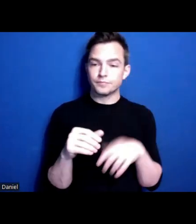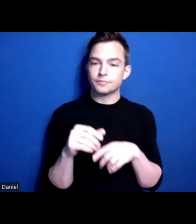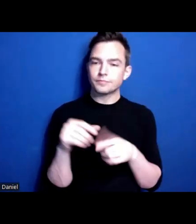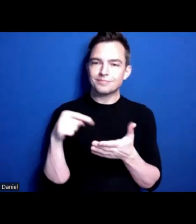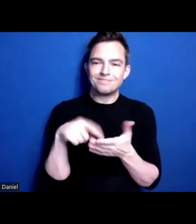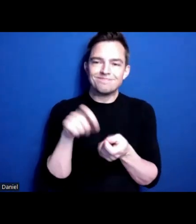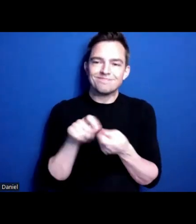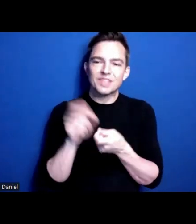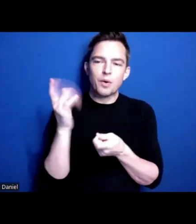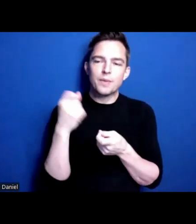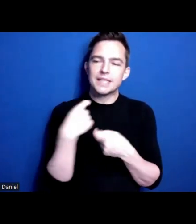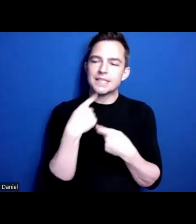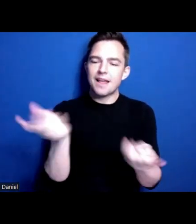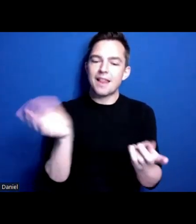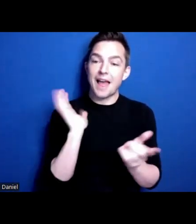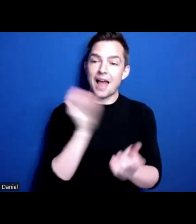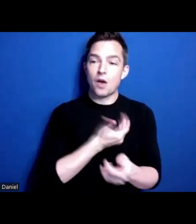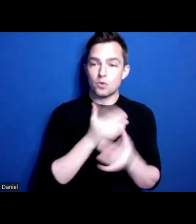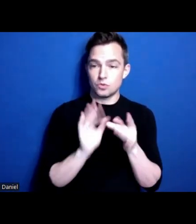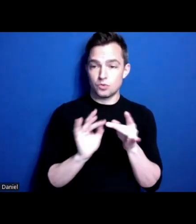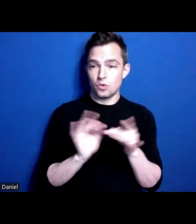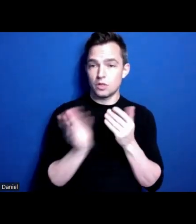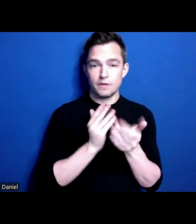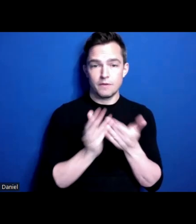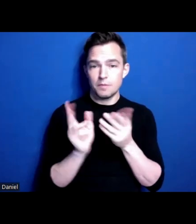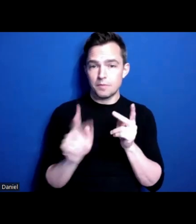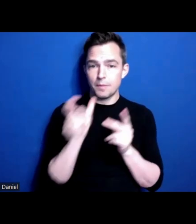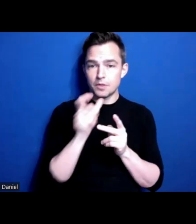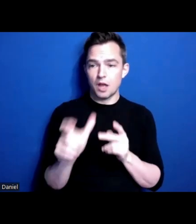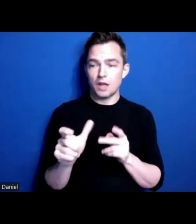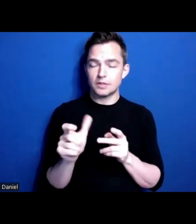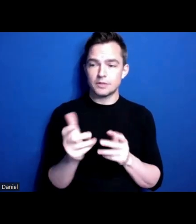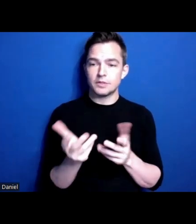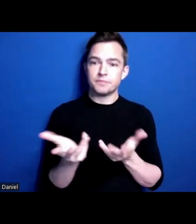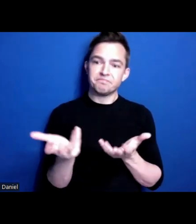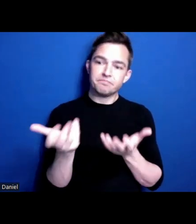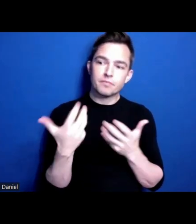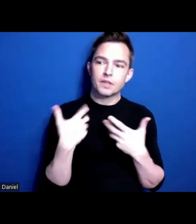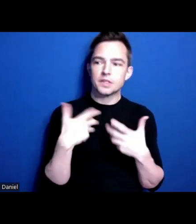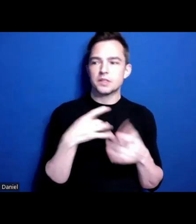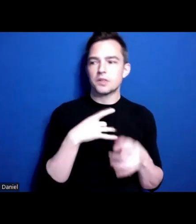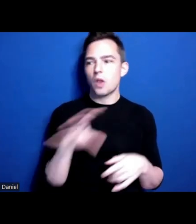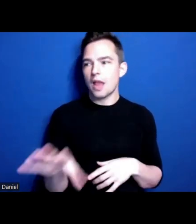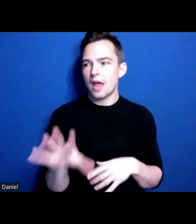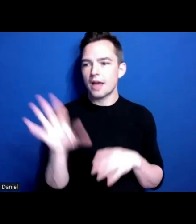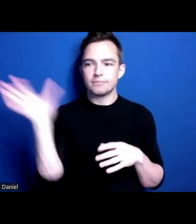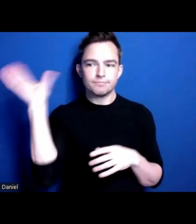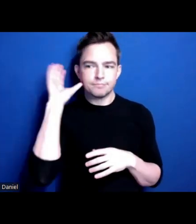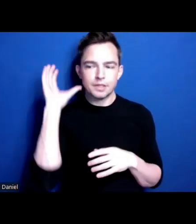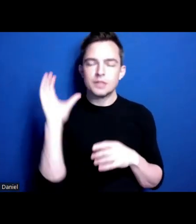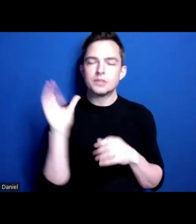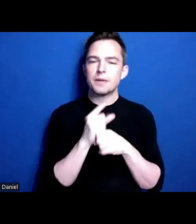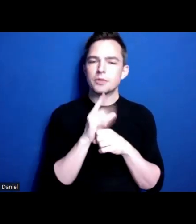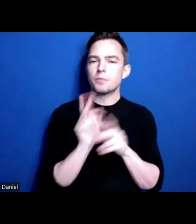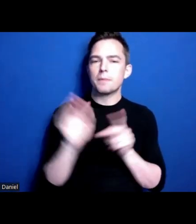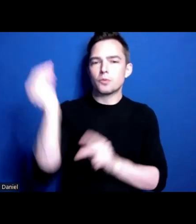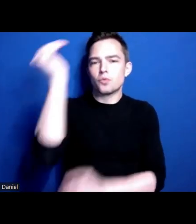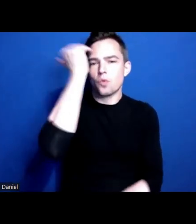why we have to tell our stories, even if people are not keen and don't like them, so people know about